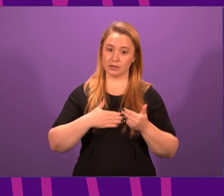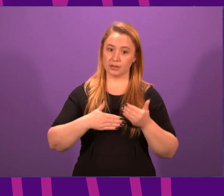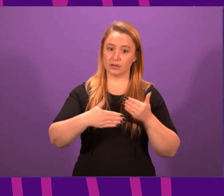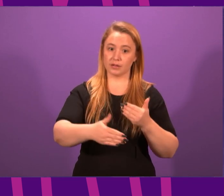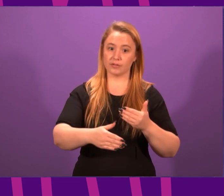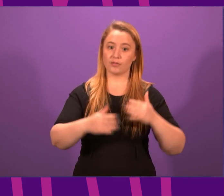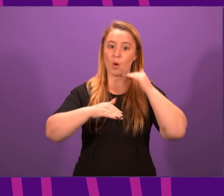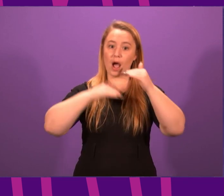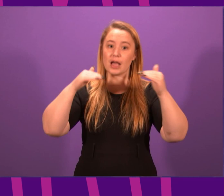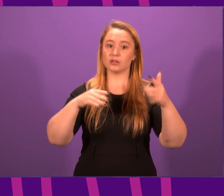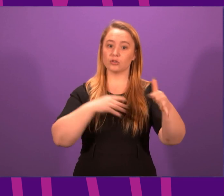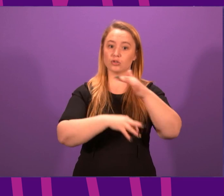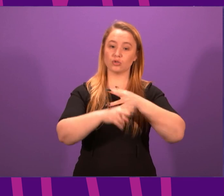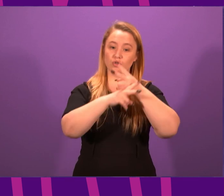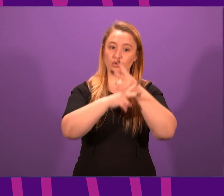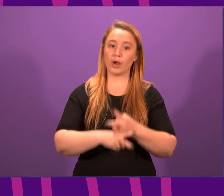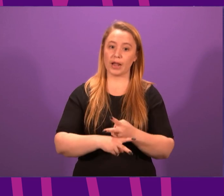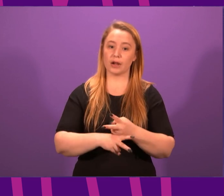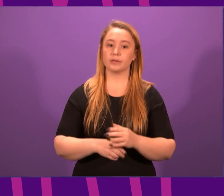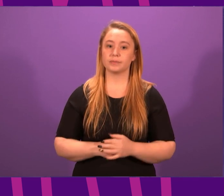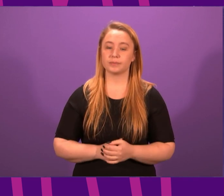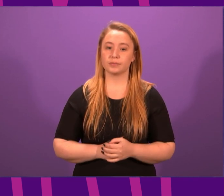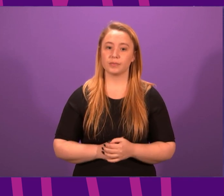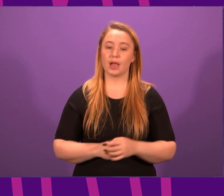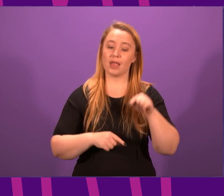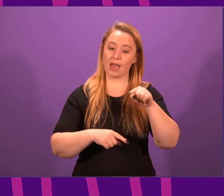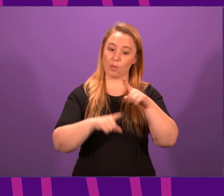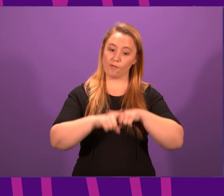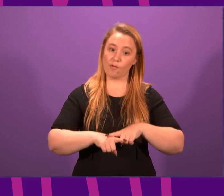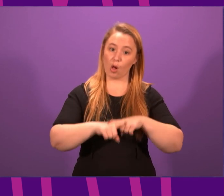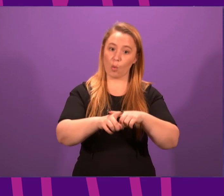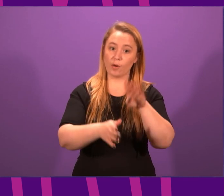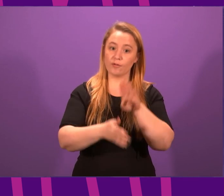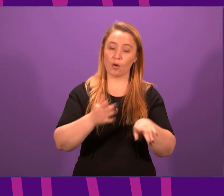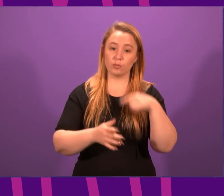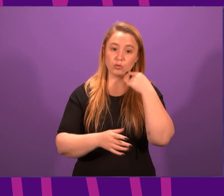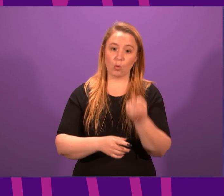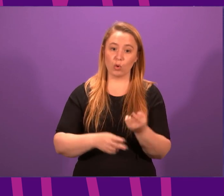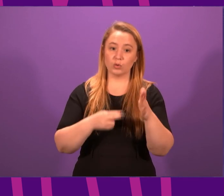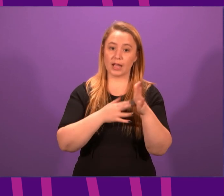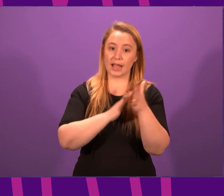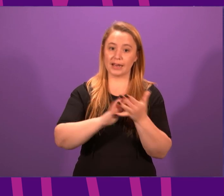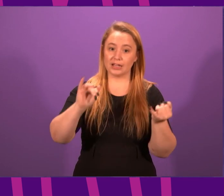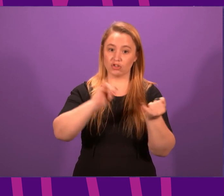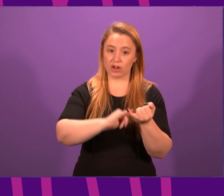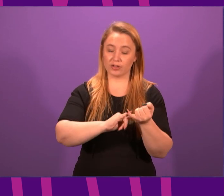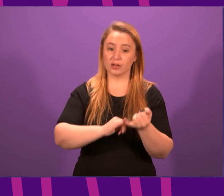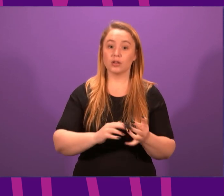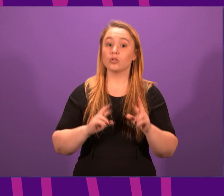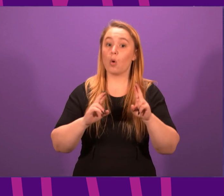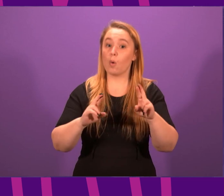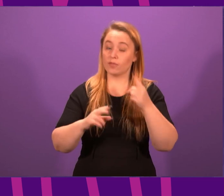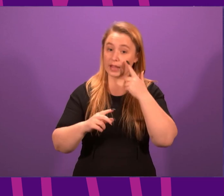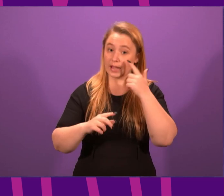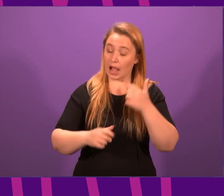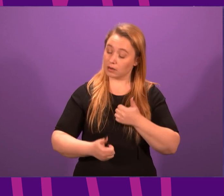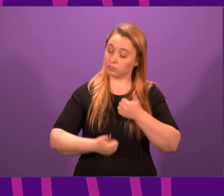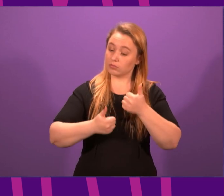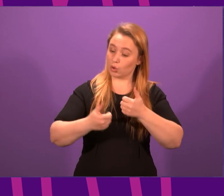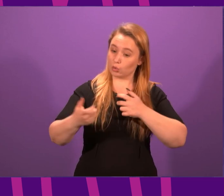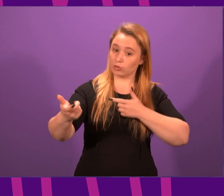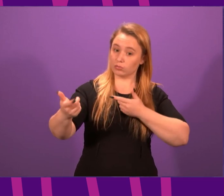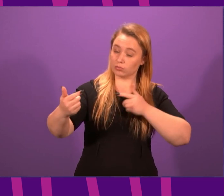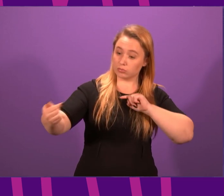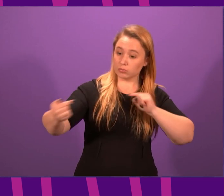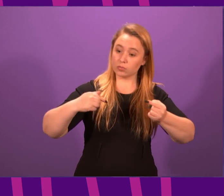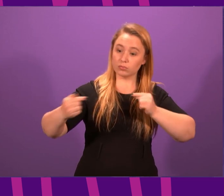care as a follow-on to what I intend to do tomorrow in terms of NHS. And I hope that, we can have a constructive debate on that, and